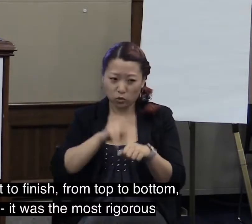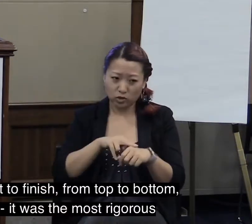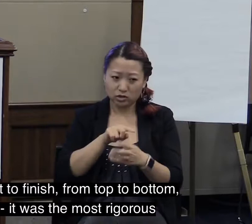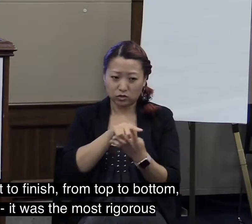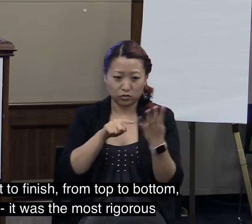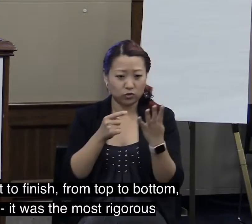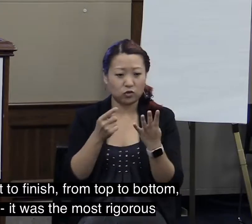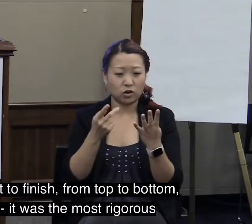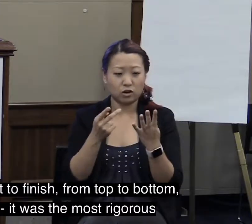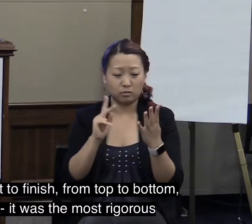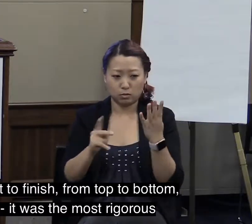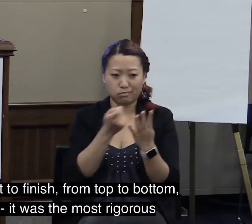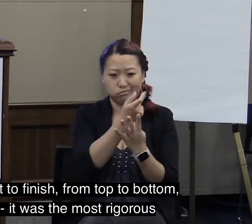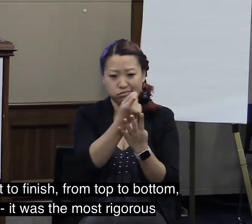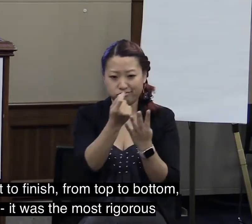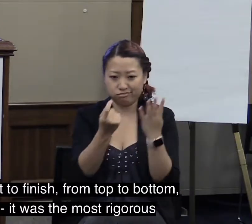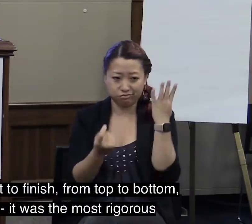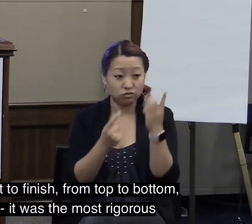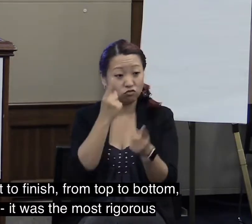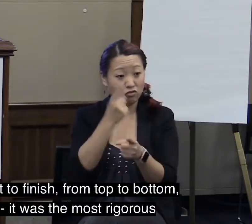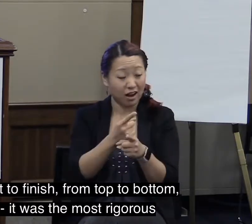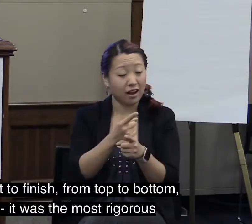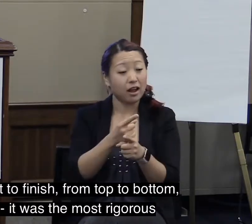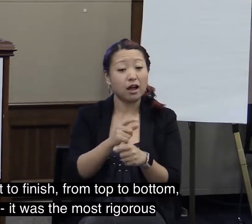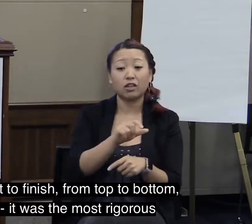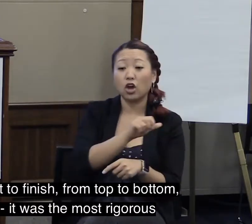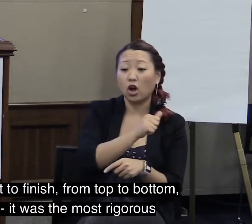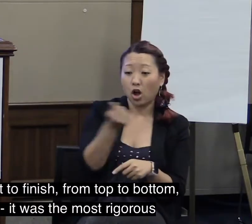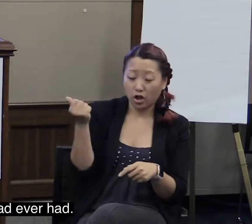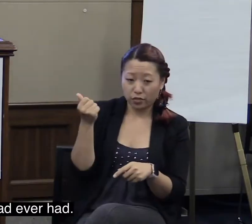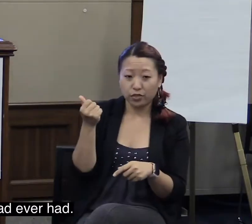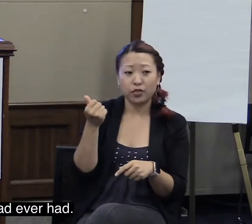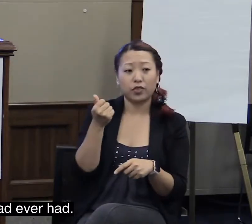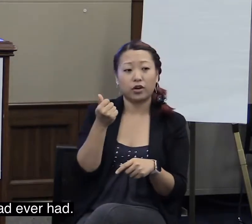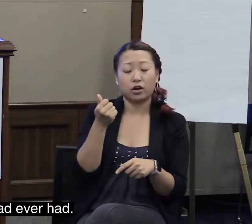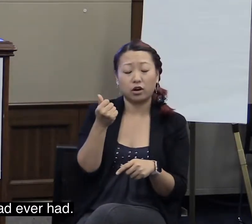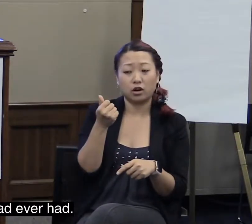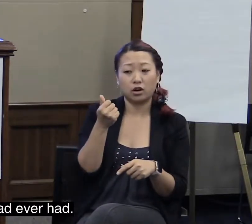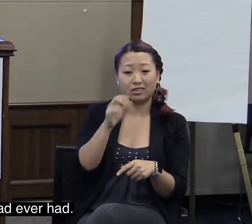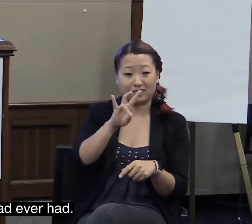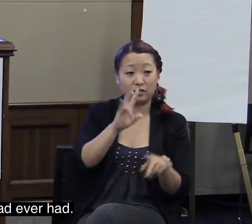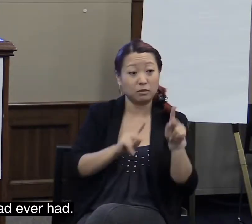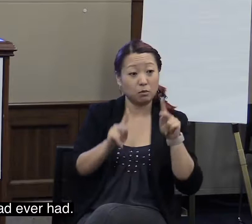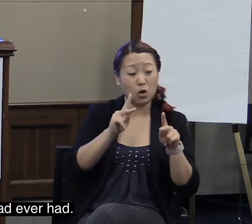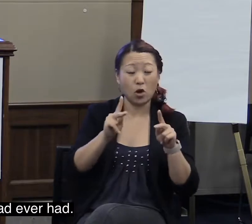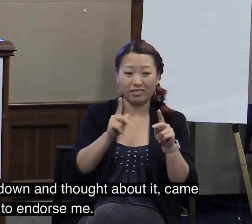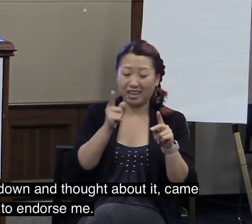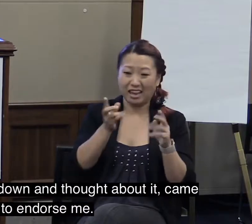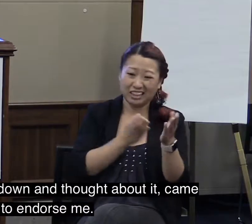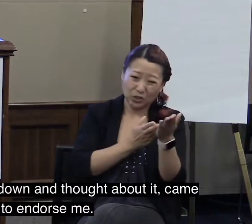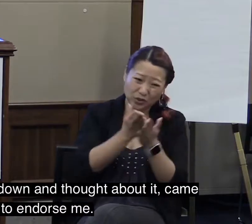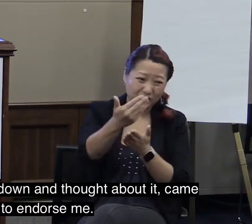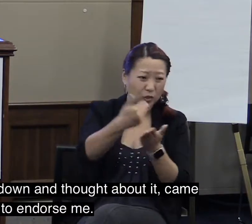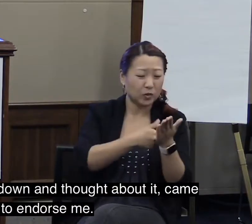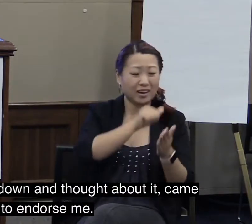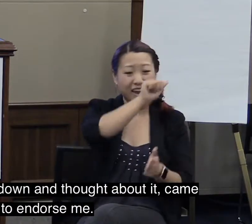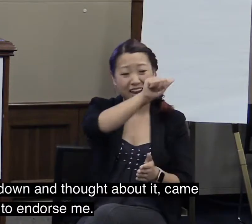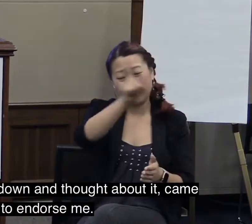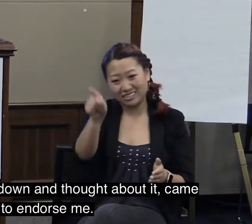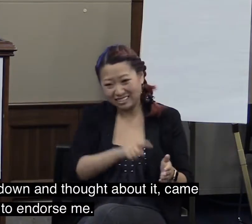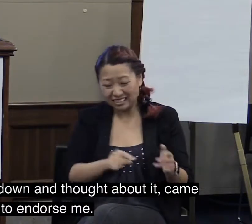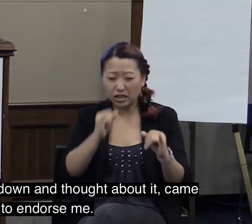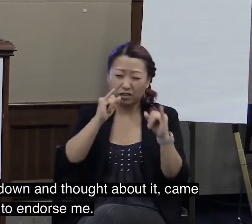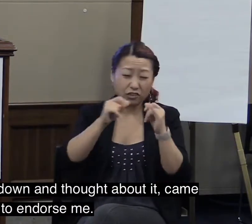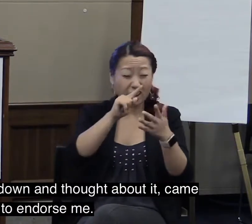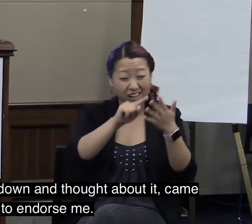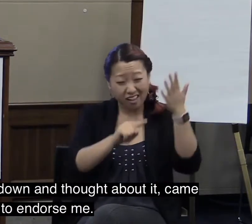to finish, from top to bottom, everything that you could. It was the most rigorous interview I had ever had, okay? And at the end, then they